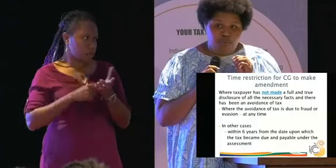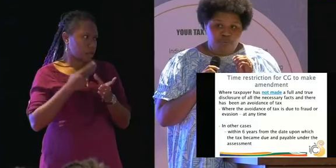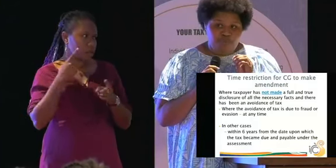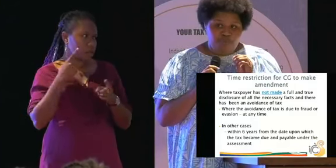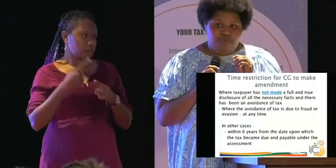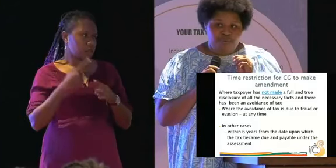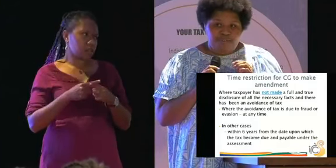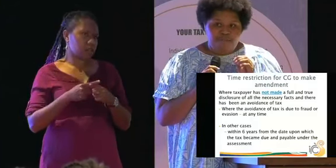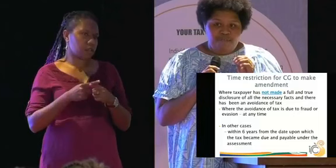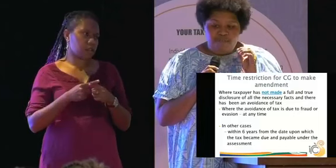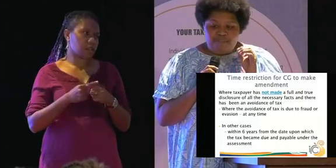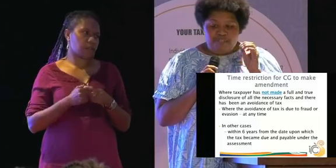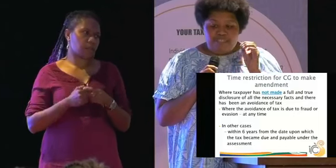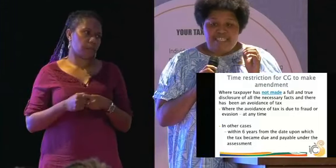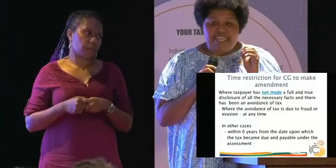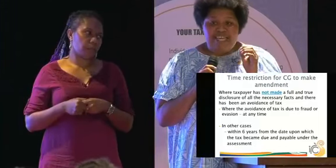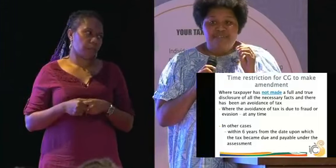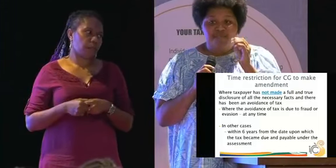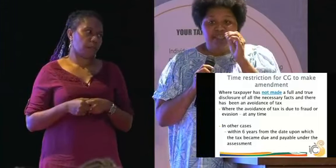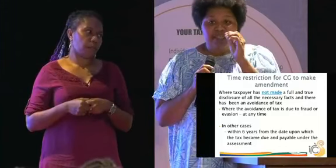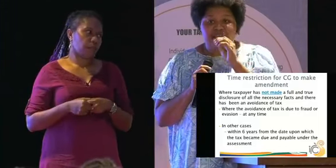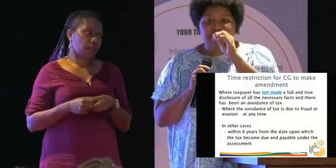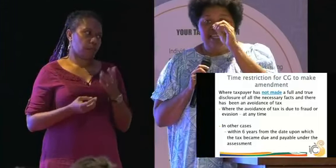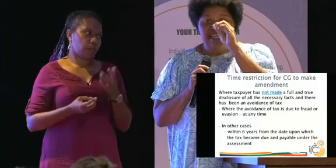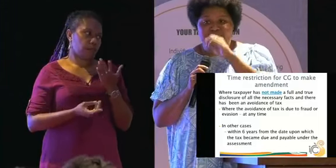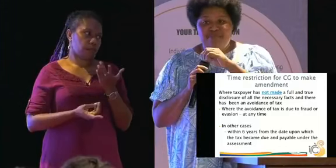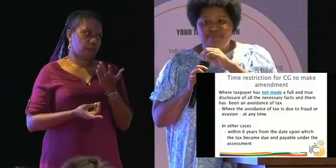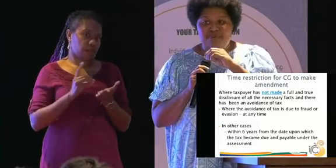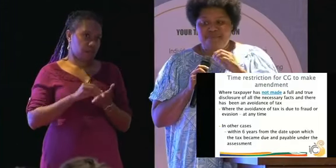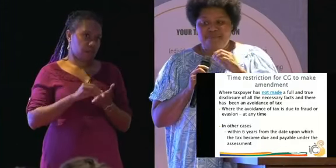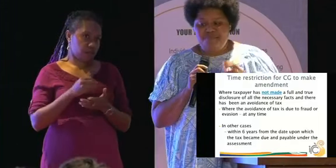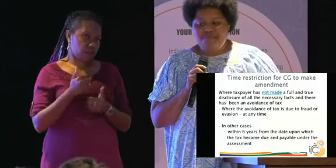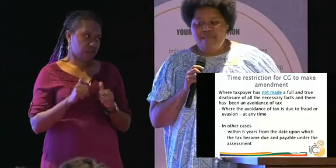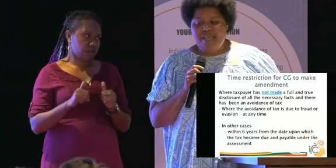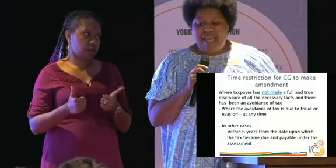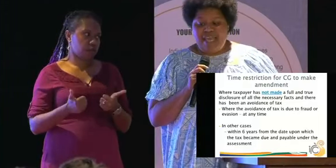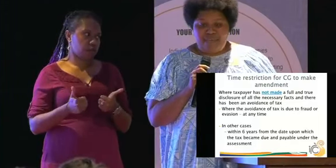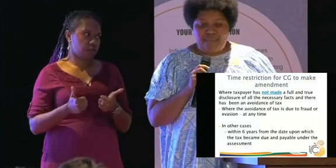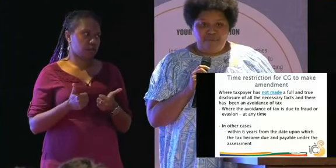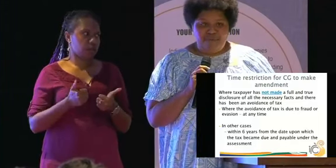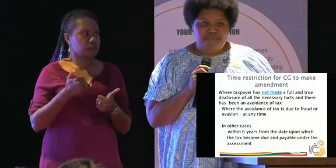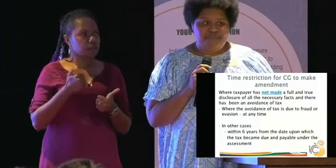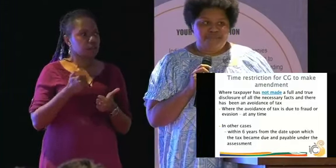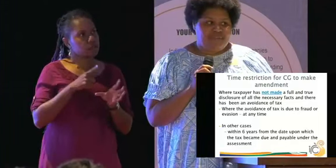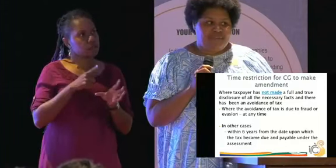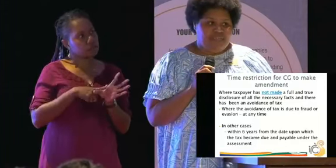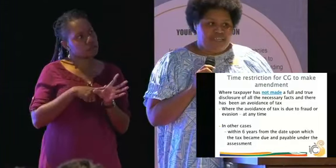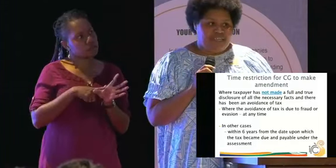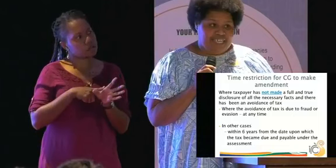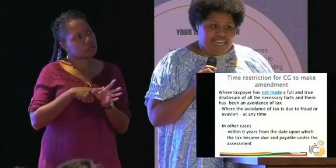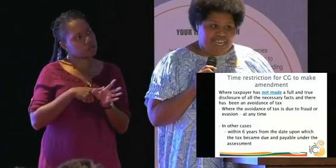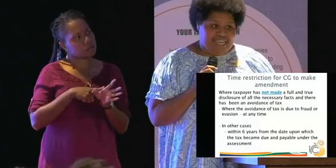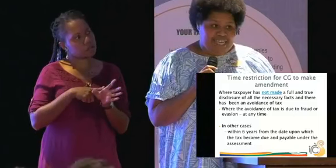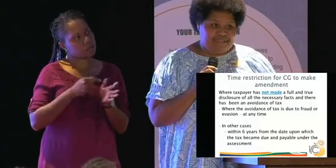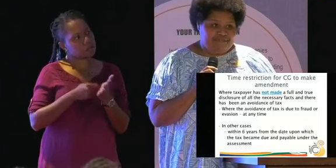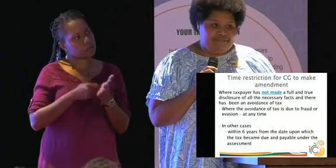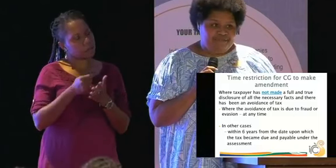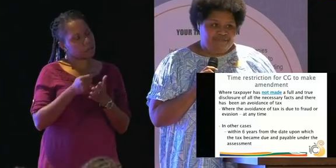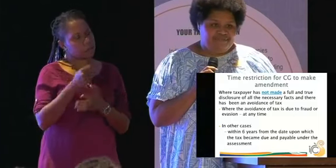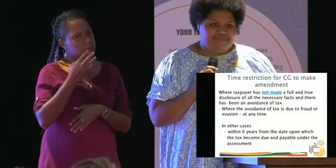due. So it's 6 years from the time that it came due and payable. Is it